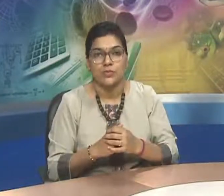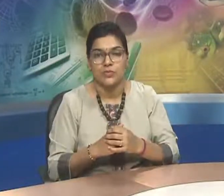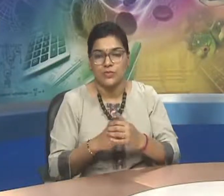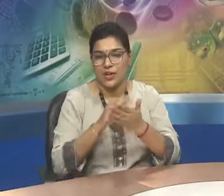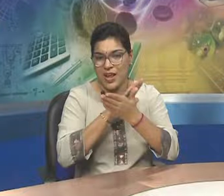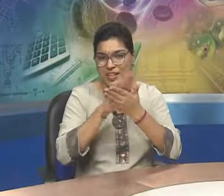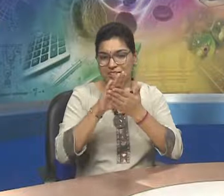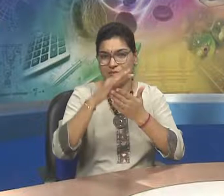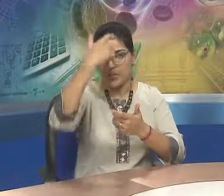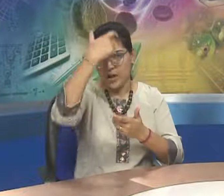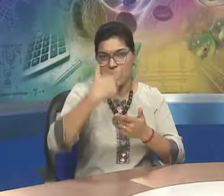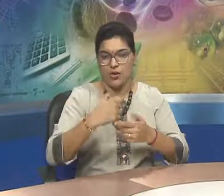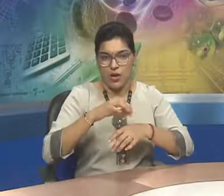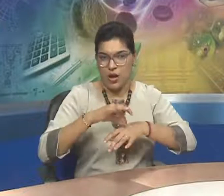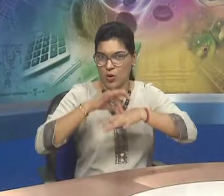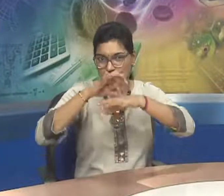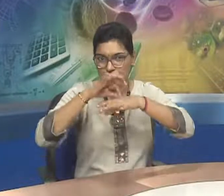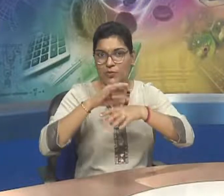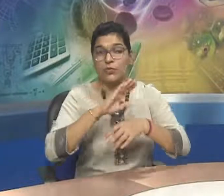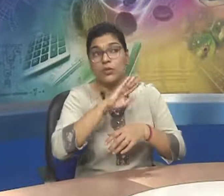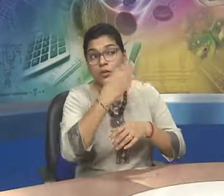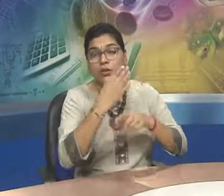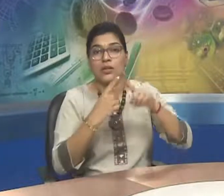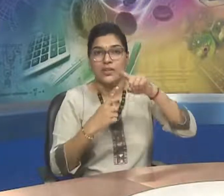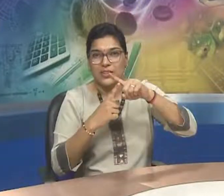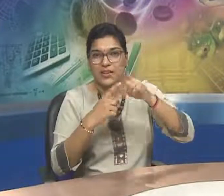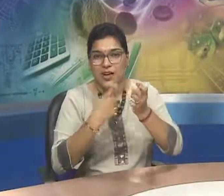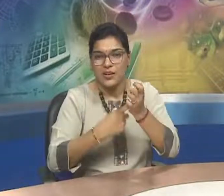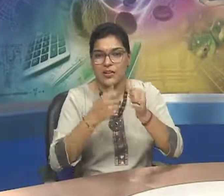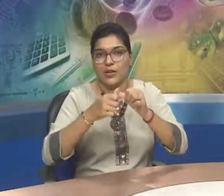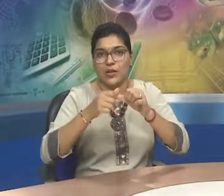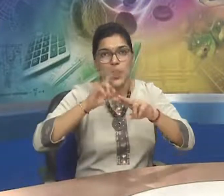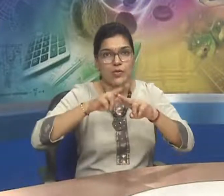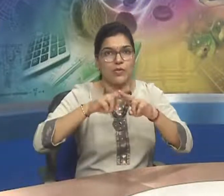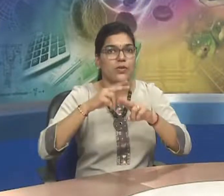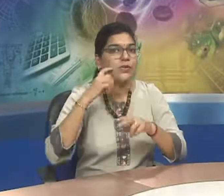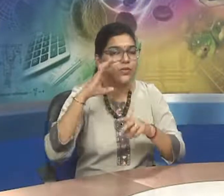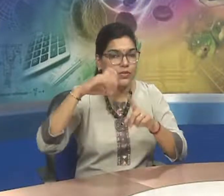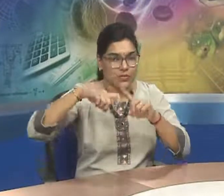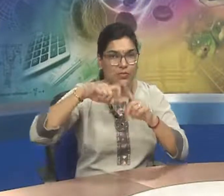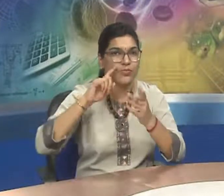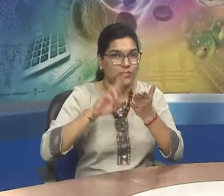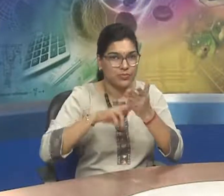This word is human trafficking.